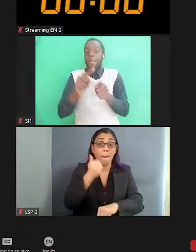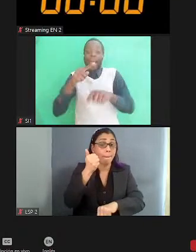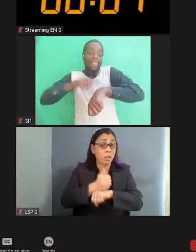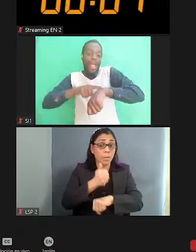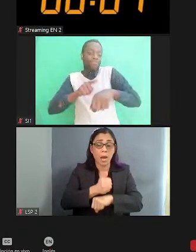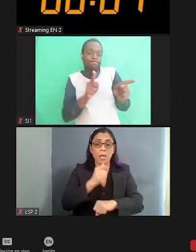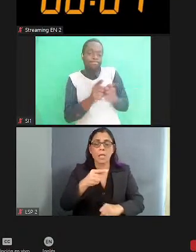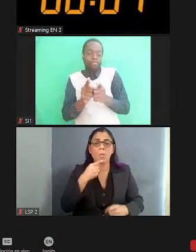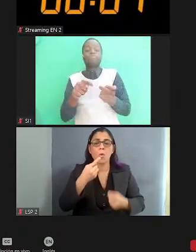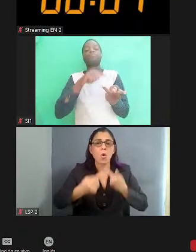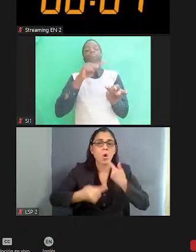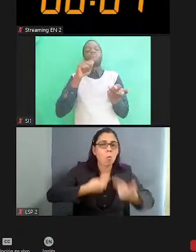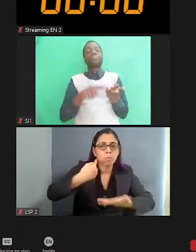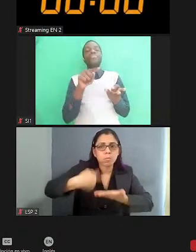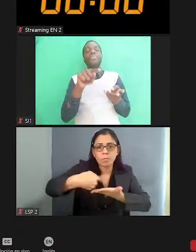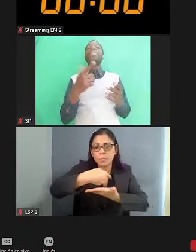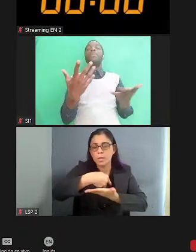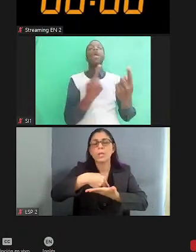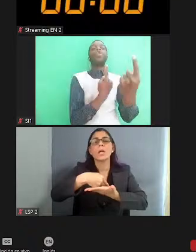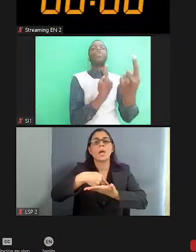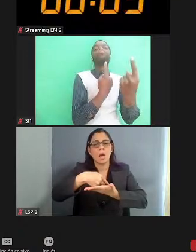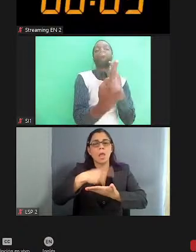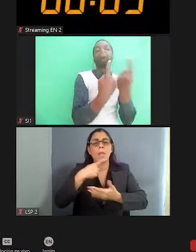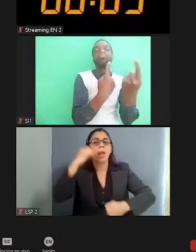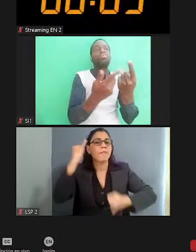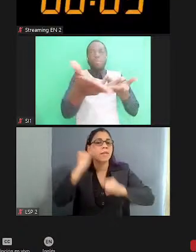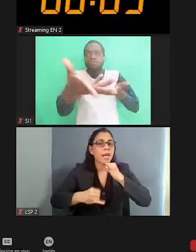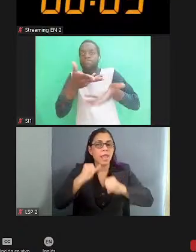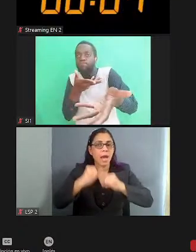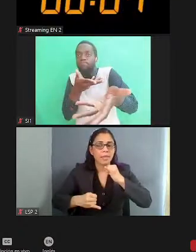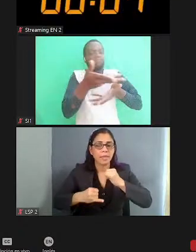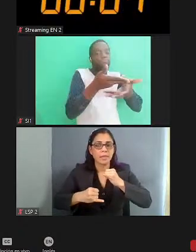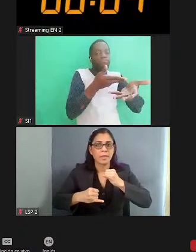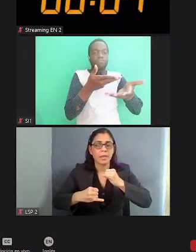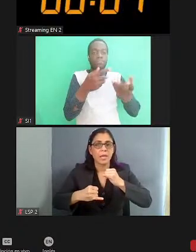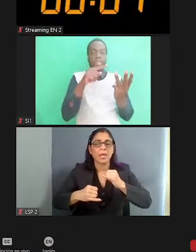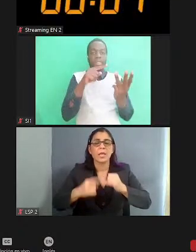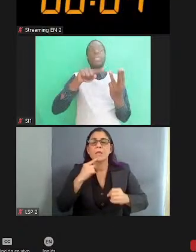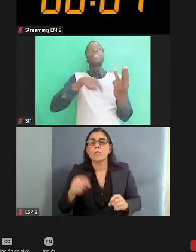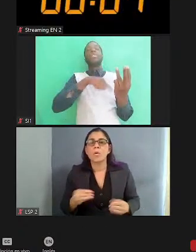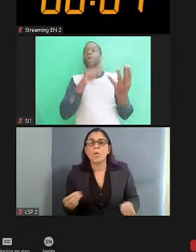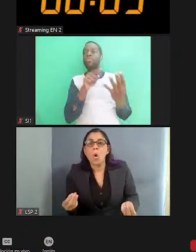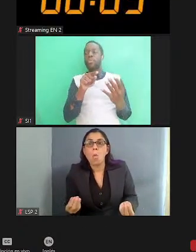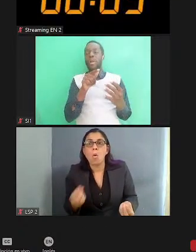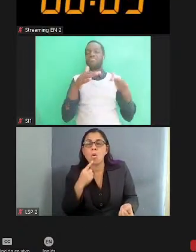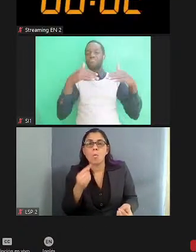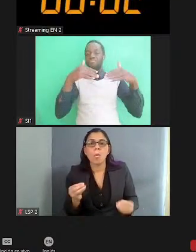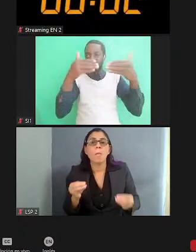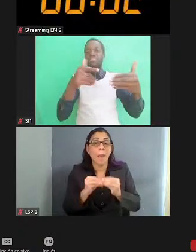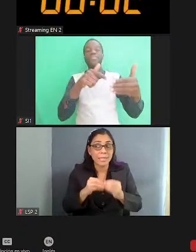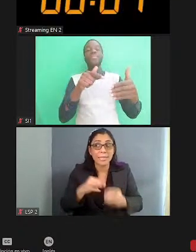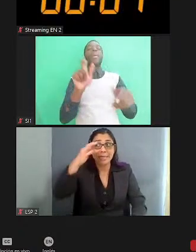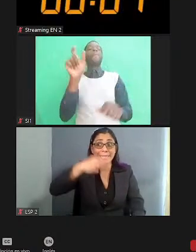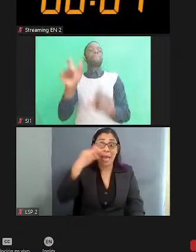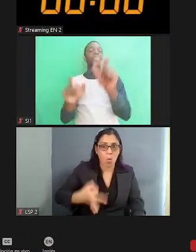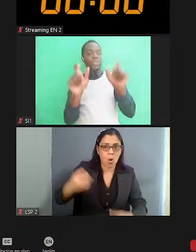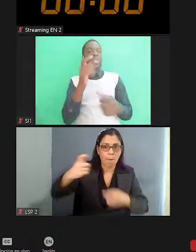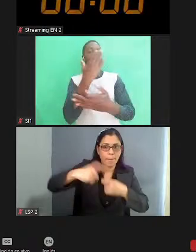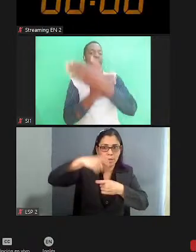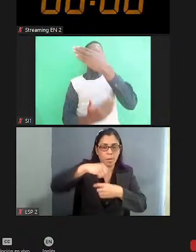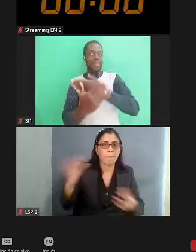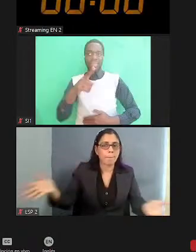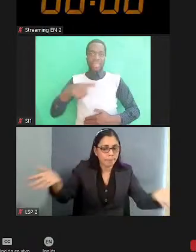dialogue and then the next one the end of this was to warrant in the